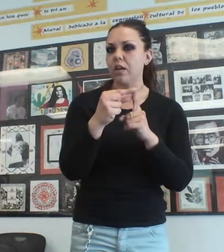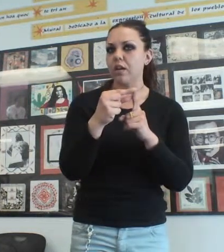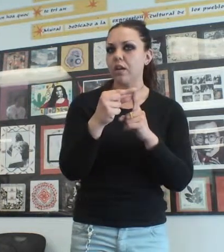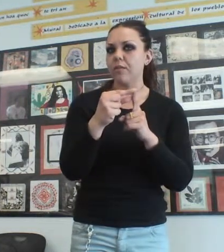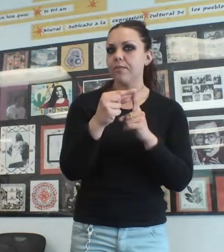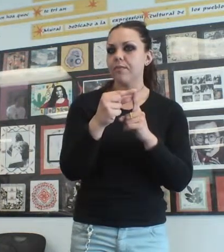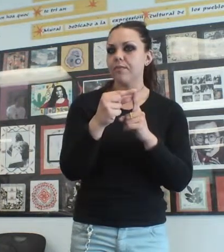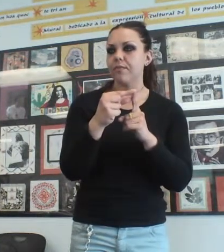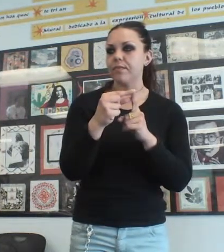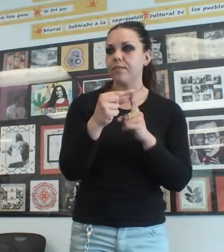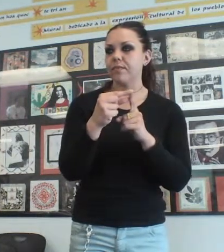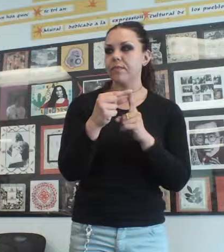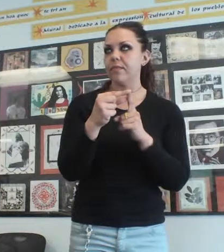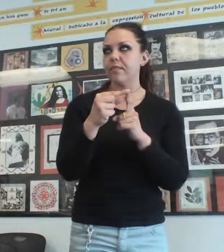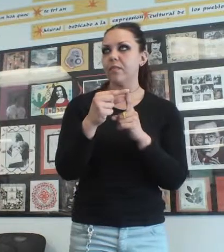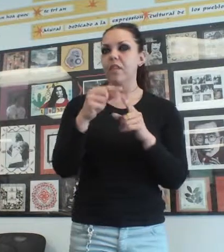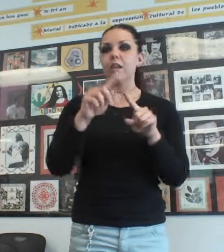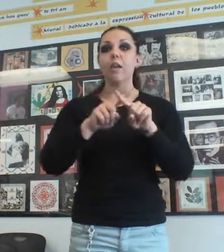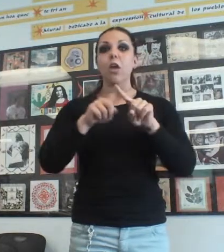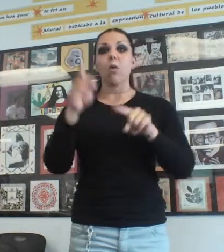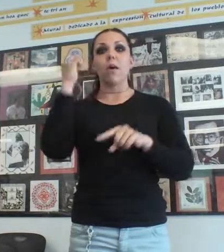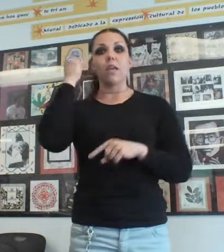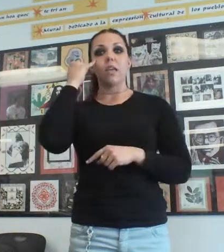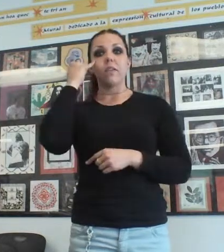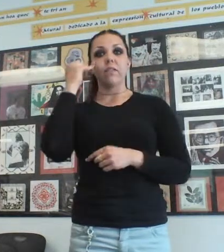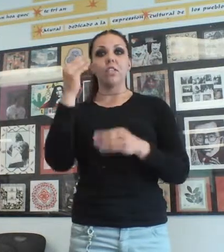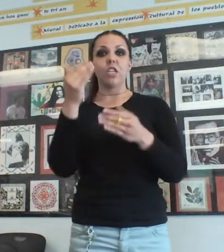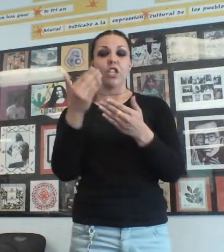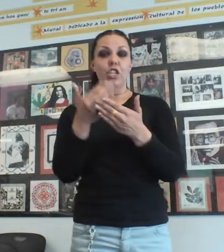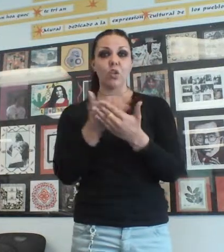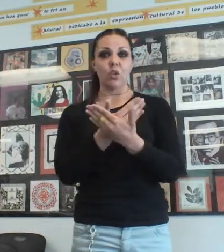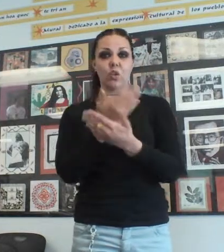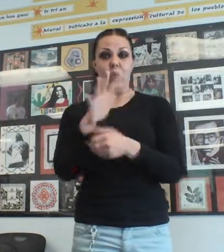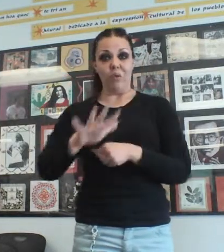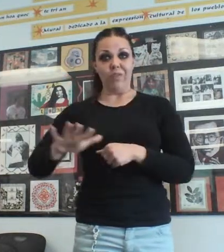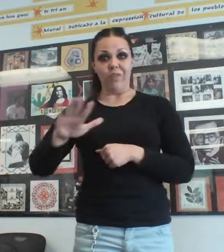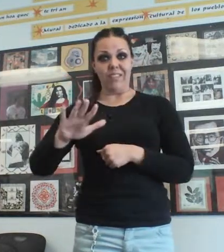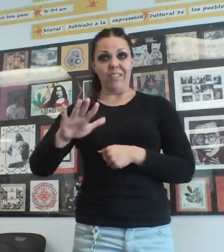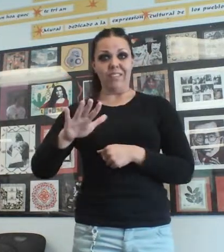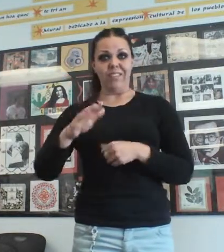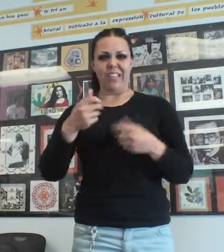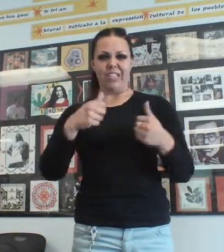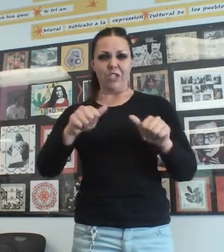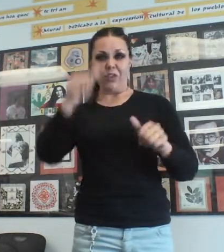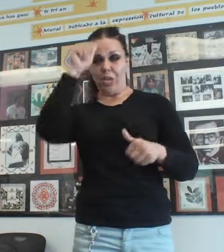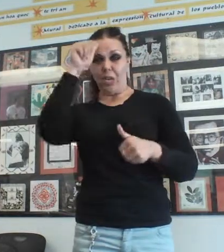if it's some brand new field that you don't know much about and you're trying to remember, your